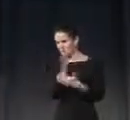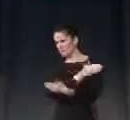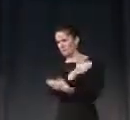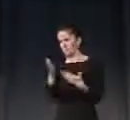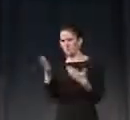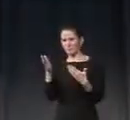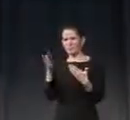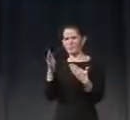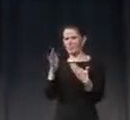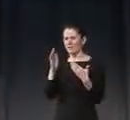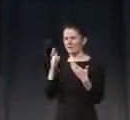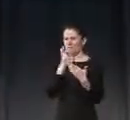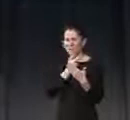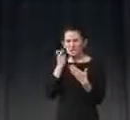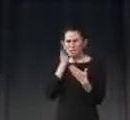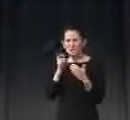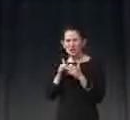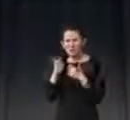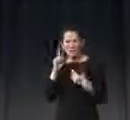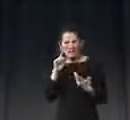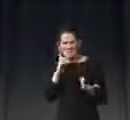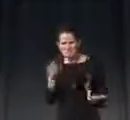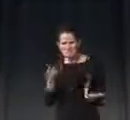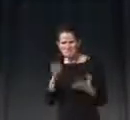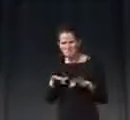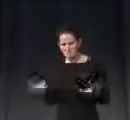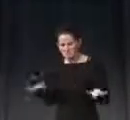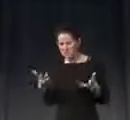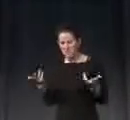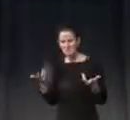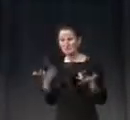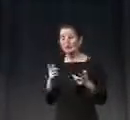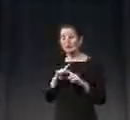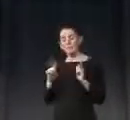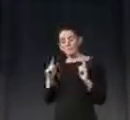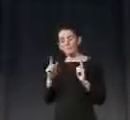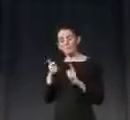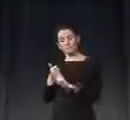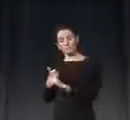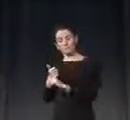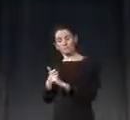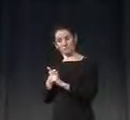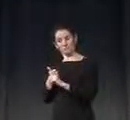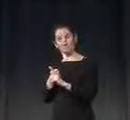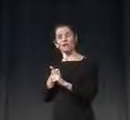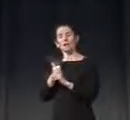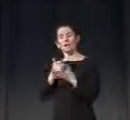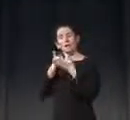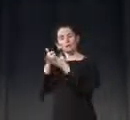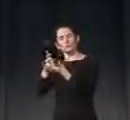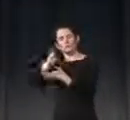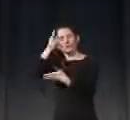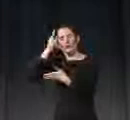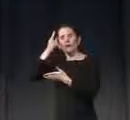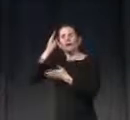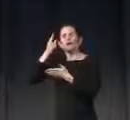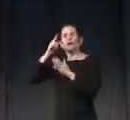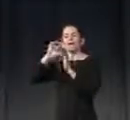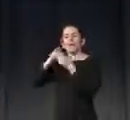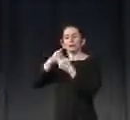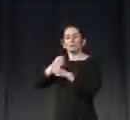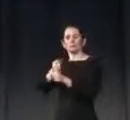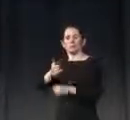resonance. However, Bell would later claim that the phonautograph led him to conceive of the membrane-speaking telephone, which employed a